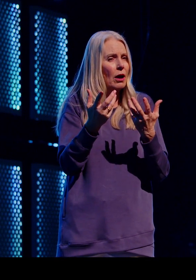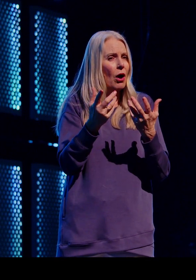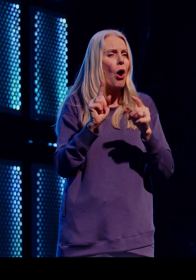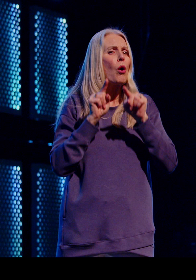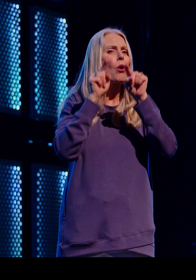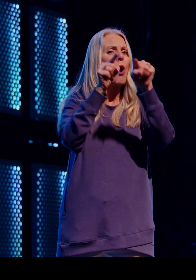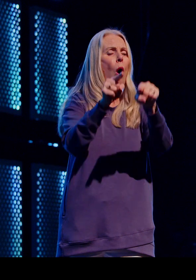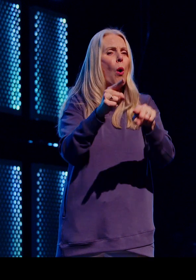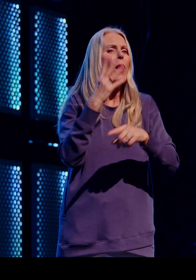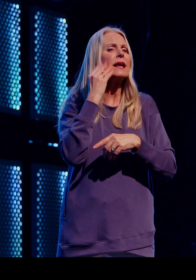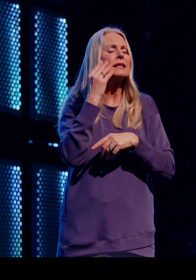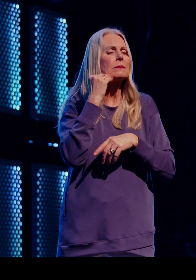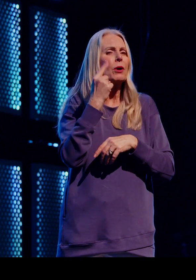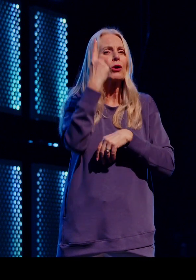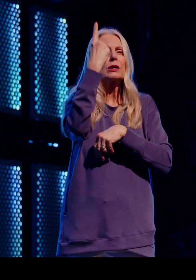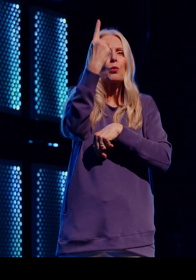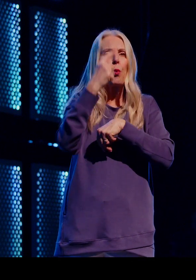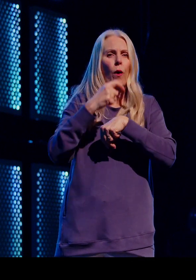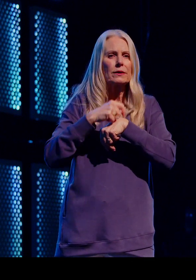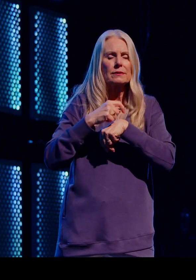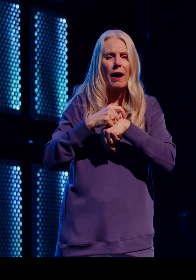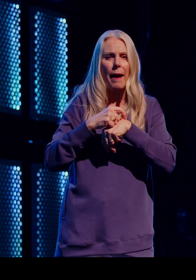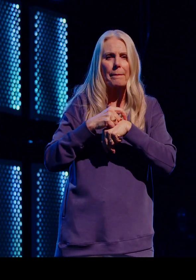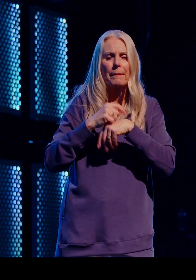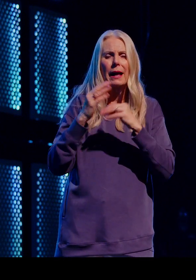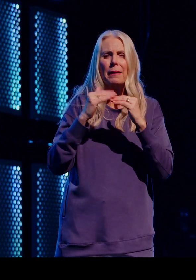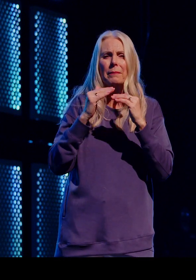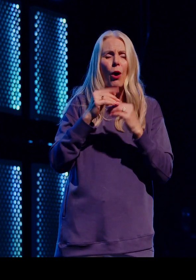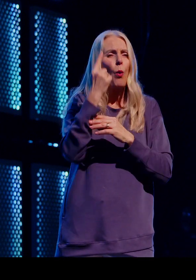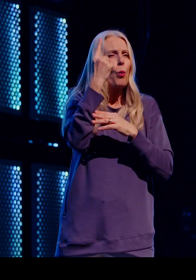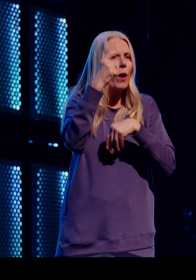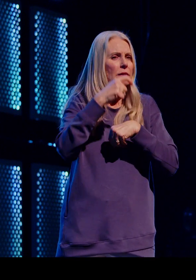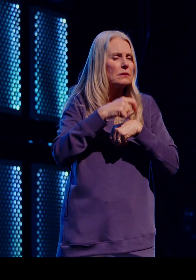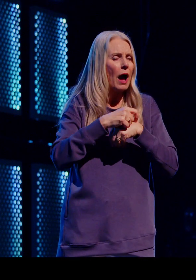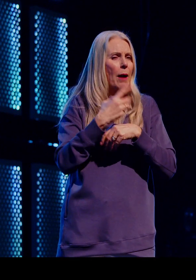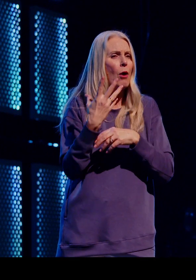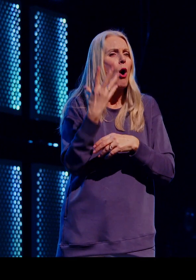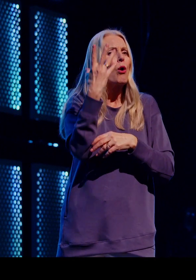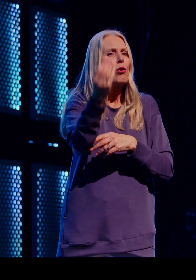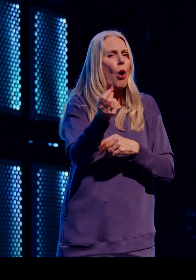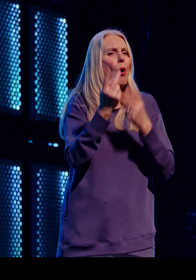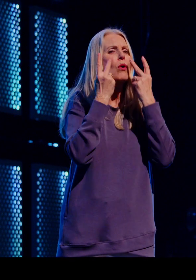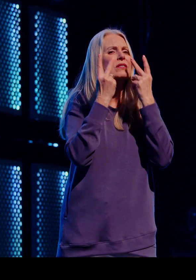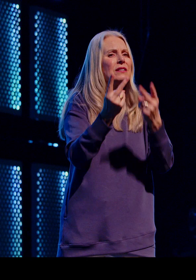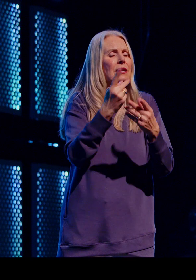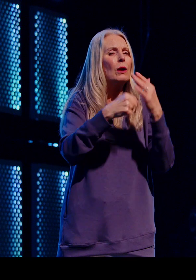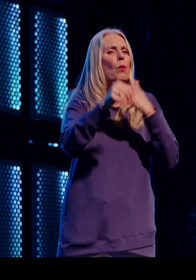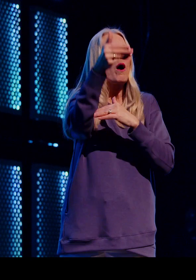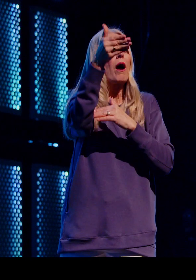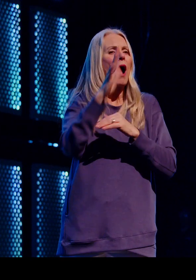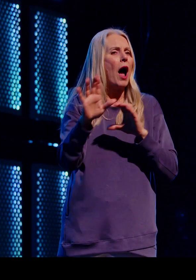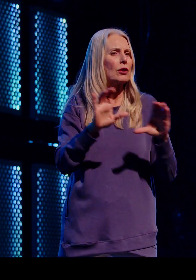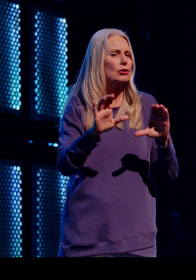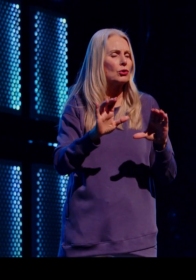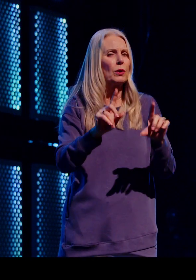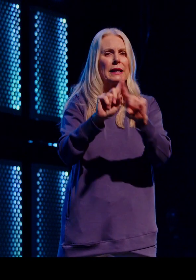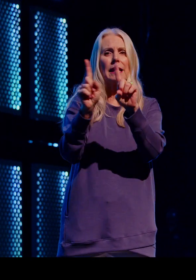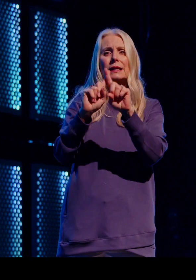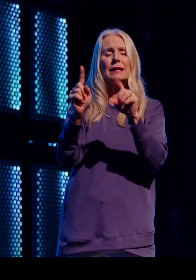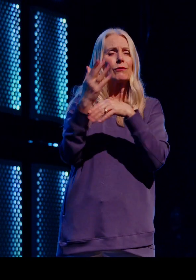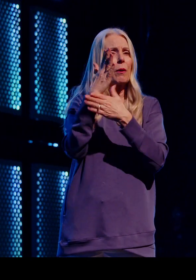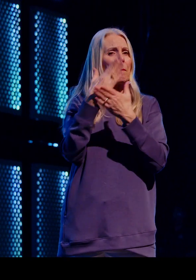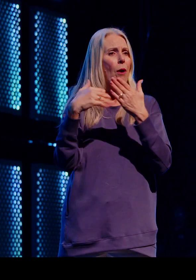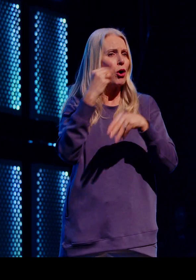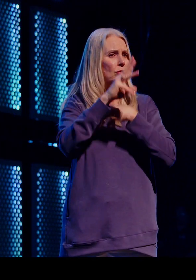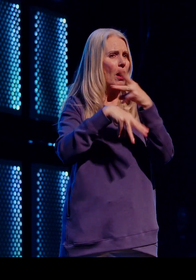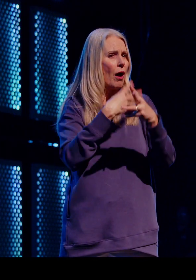trek. At least go on one. Go see what God is doing in other parts of the world. That